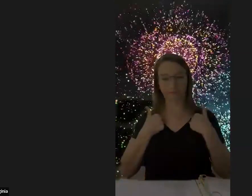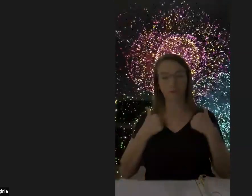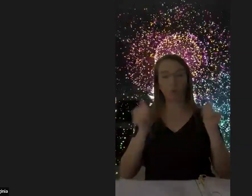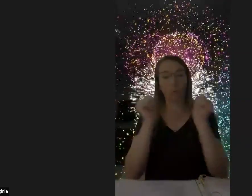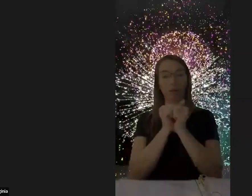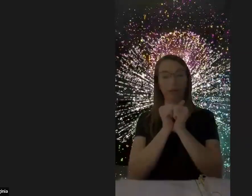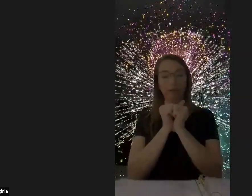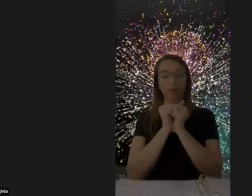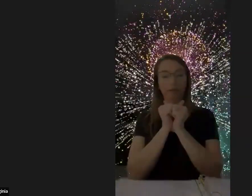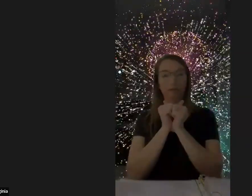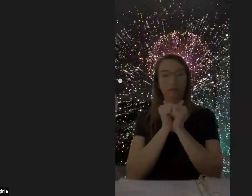with,